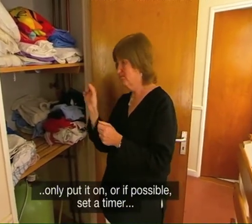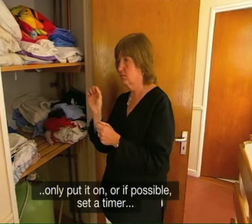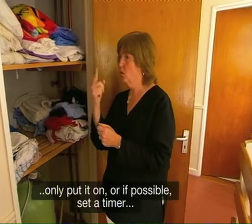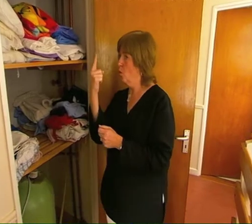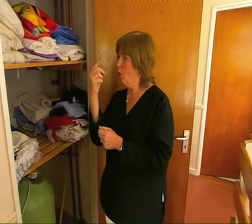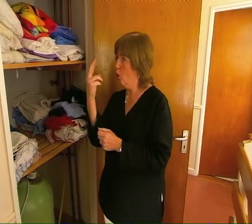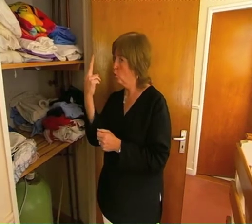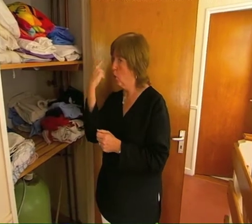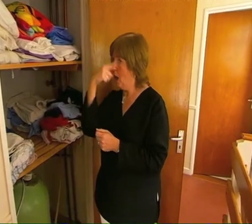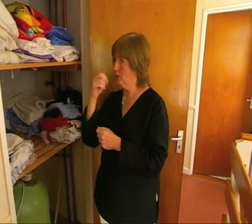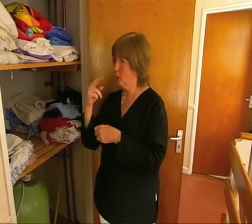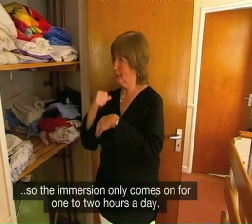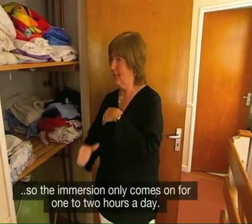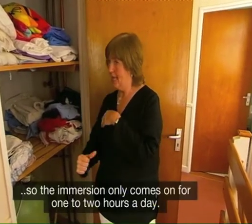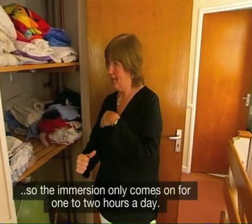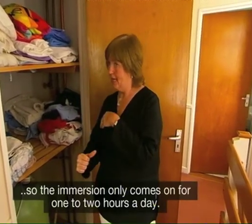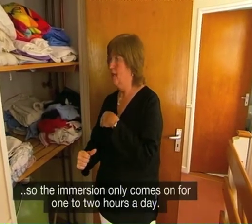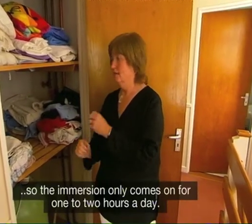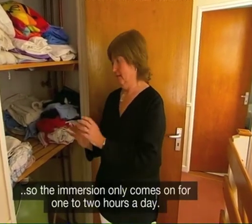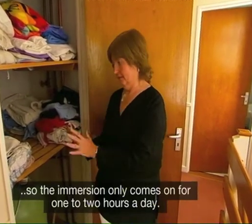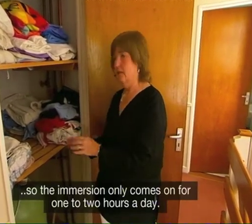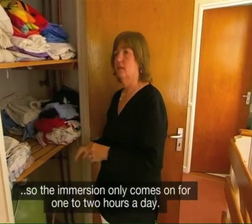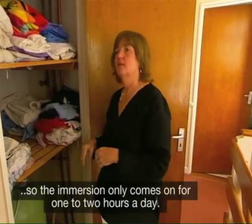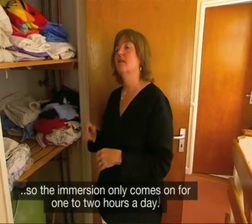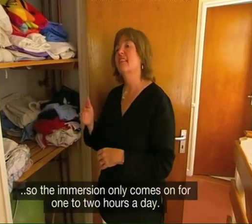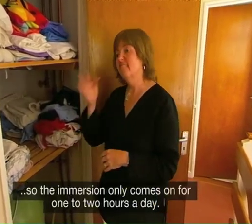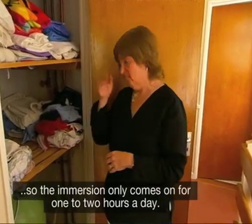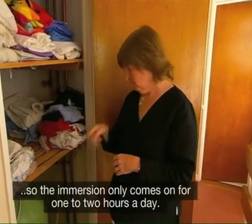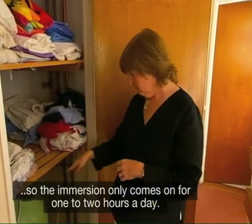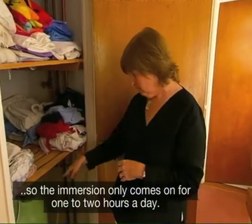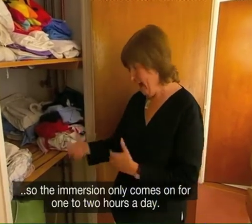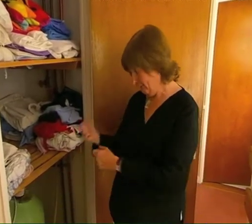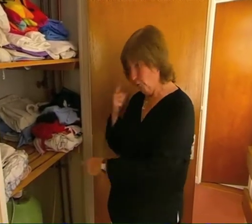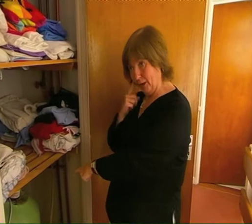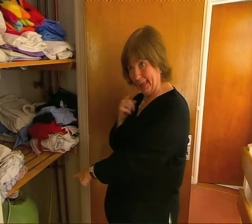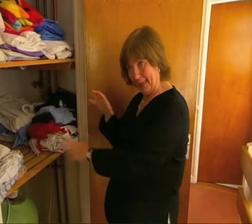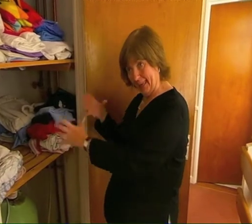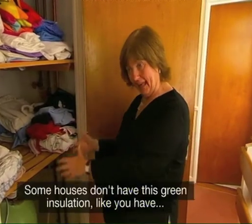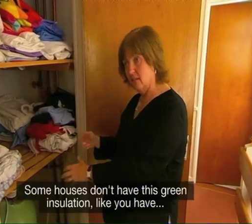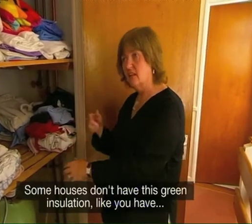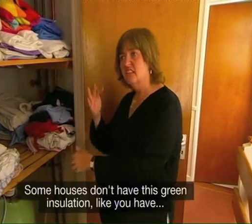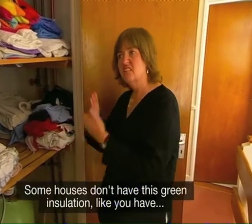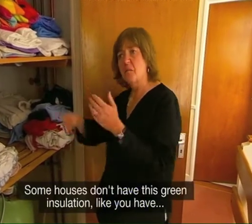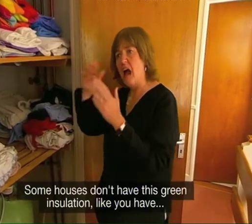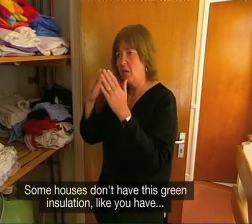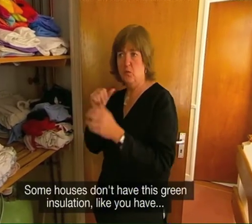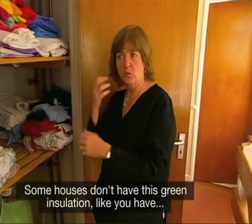timer. So the immersion only comes on for 1 to 2 hours a day. Some houses don't have this